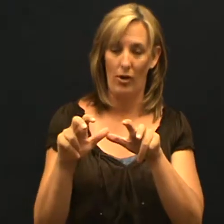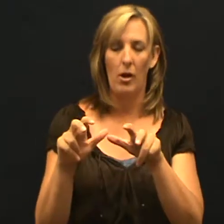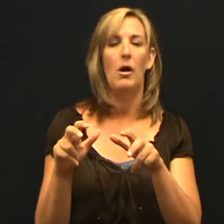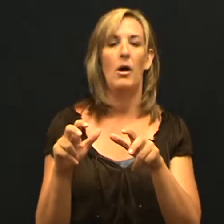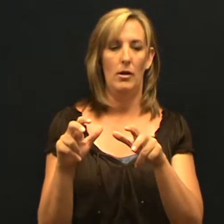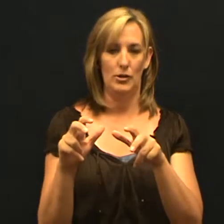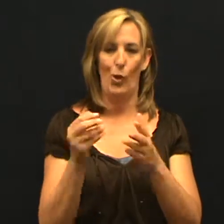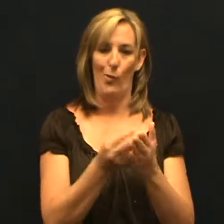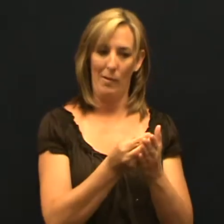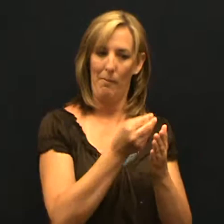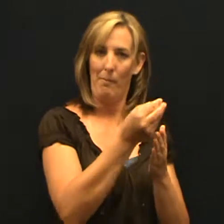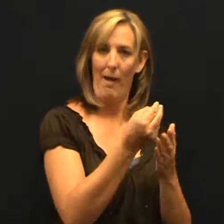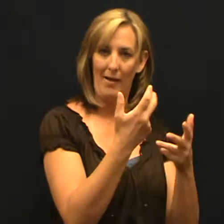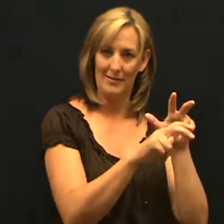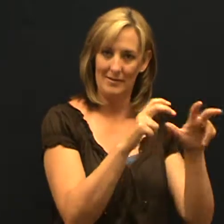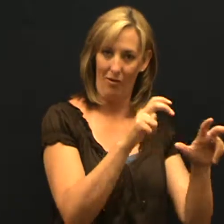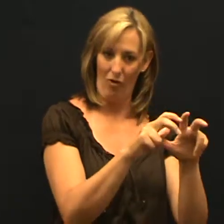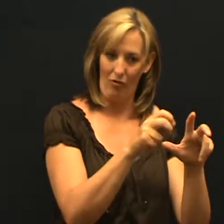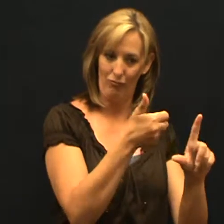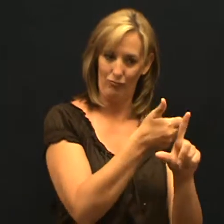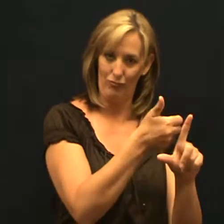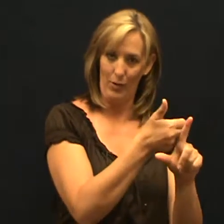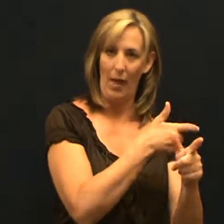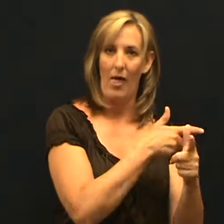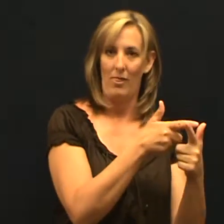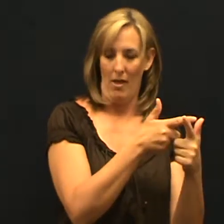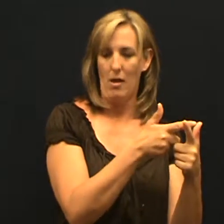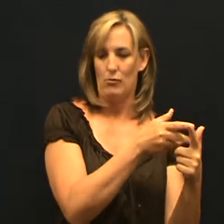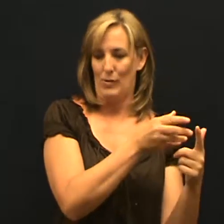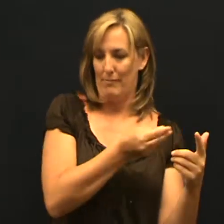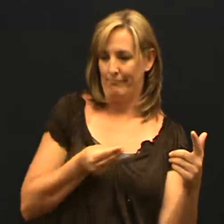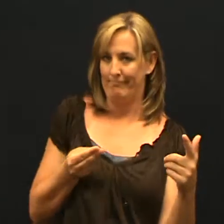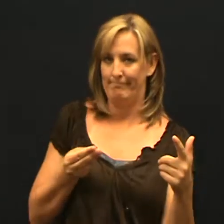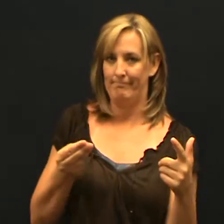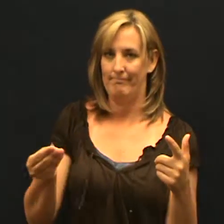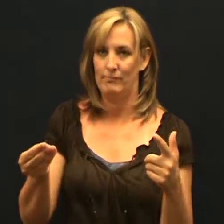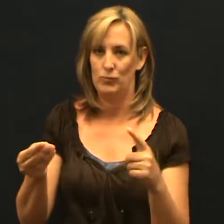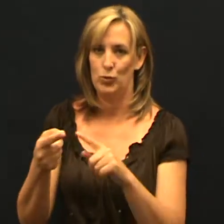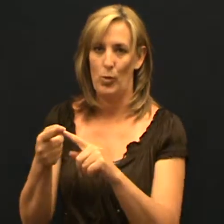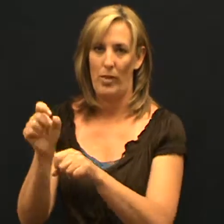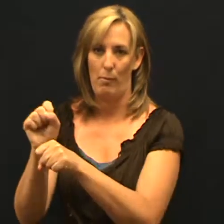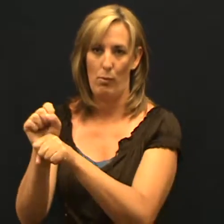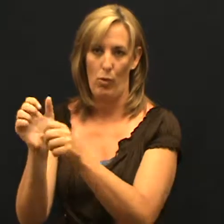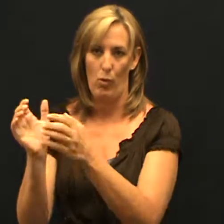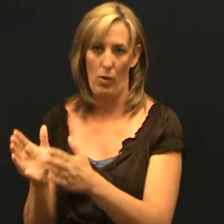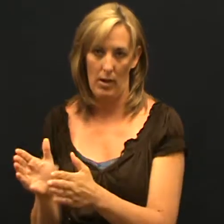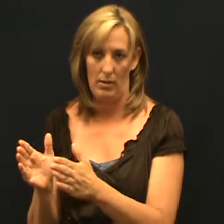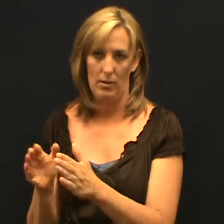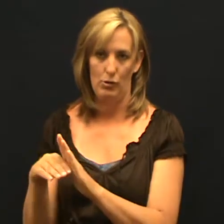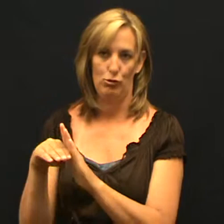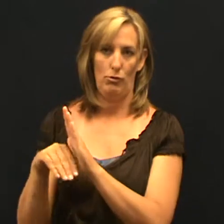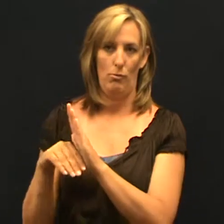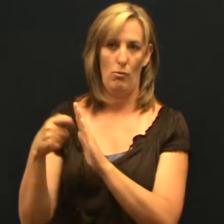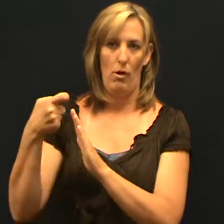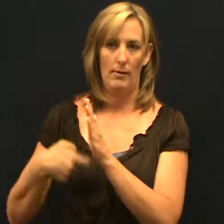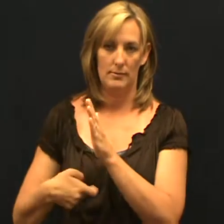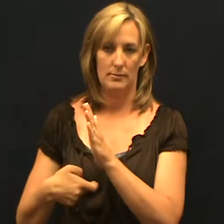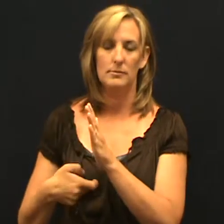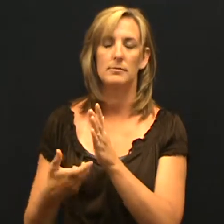those employees, or we sell it to them for discounted prices or something like that. So we have three main reasons why